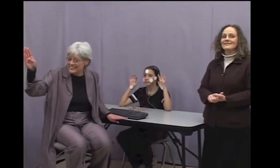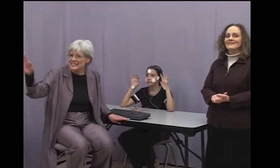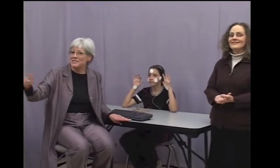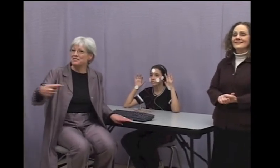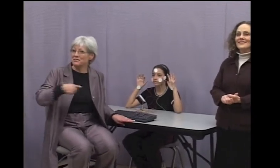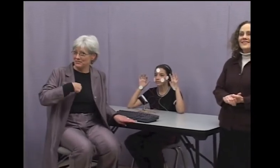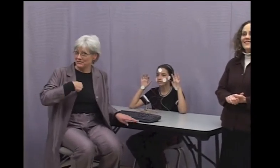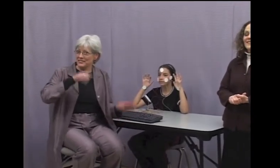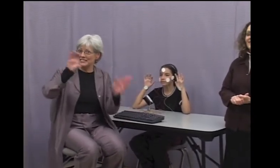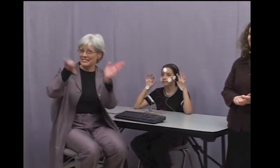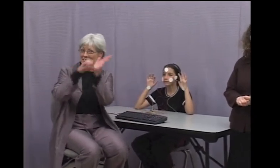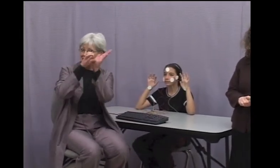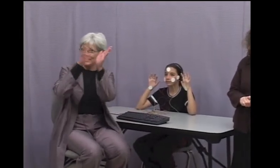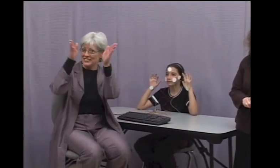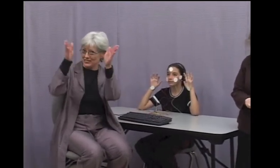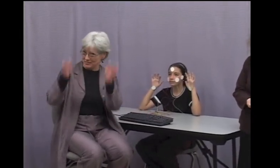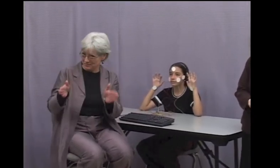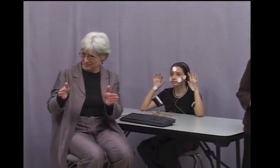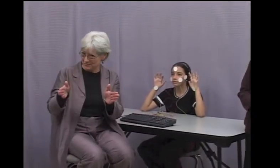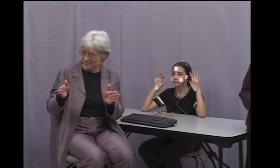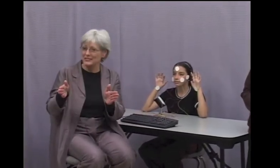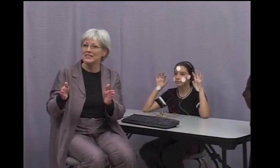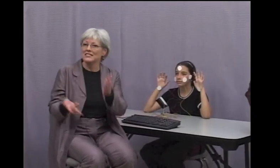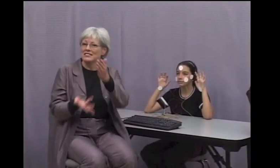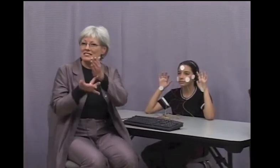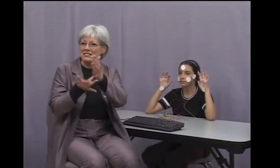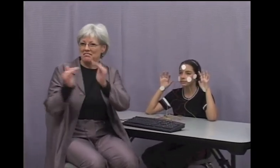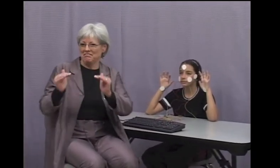Hello, I'm the turnologist. Watch what our advanced technology can do.